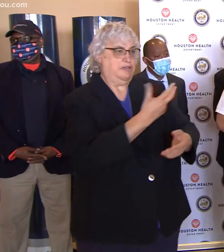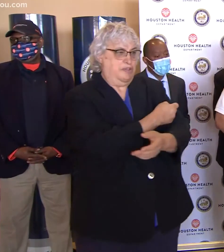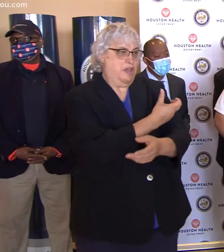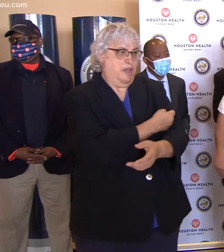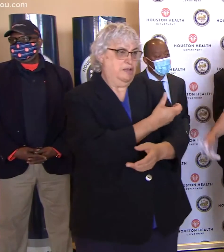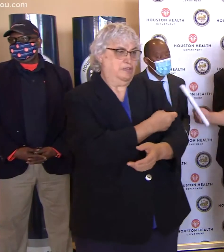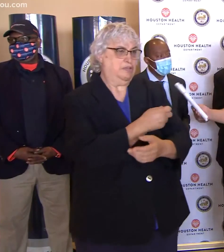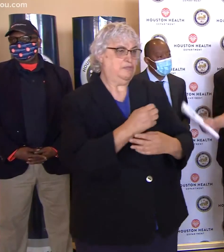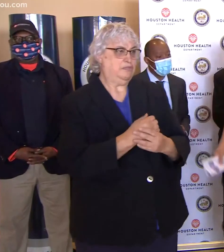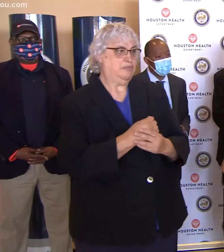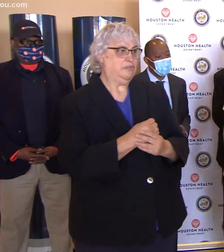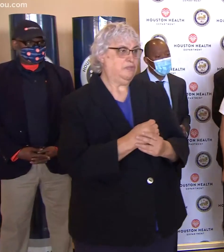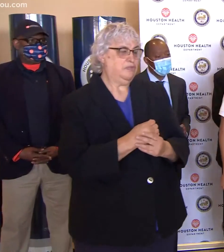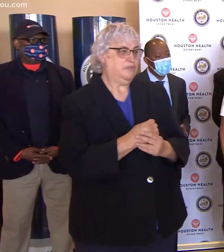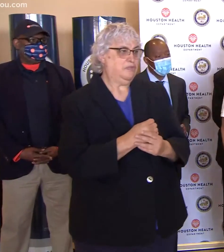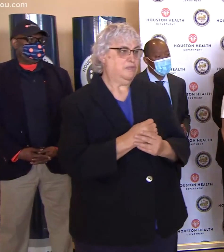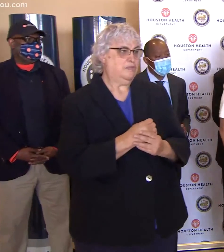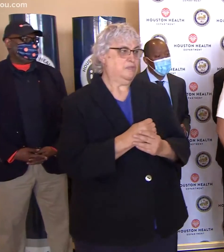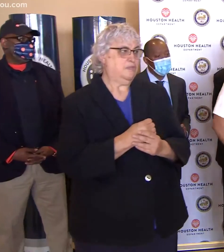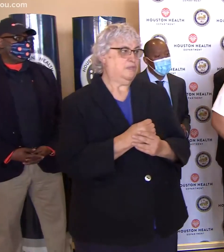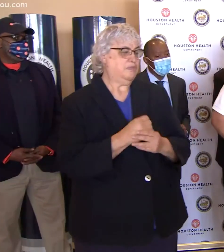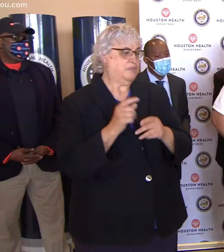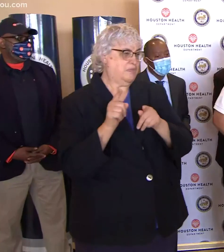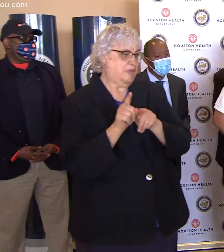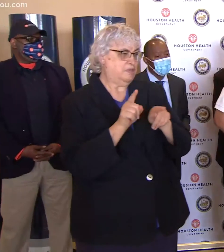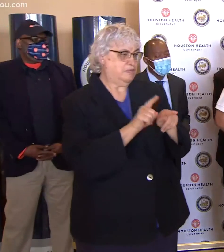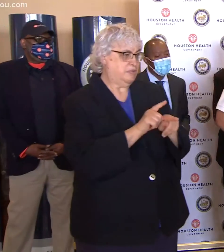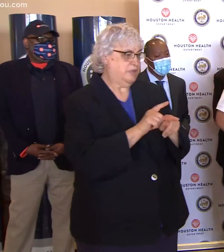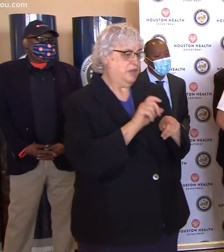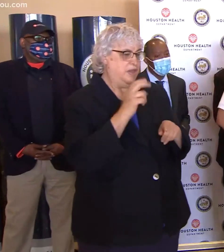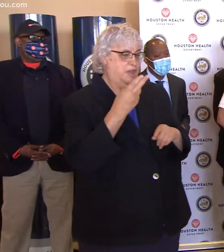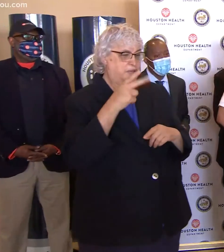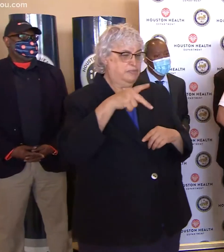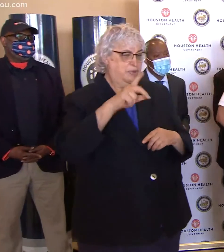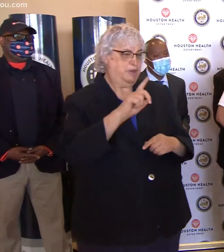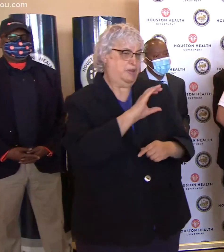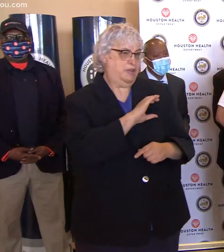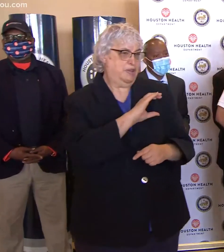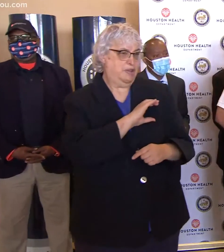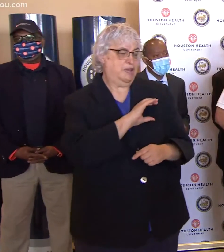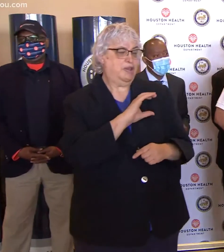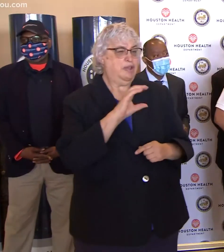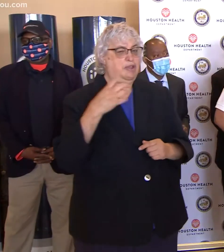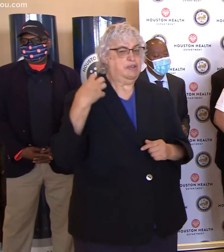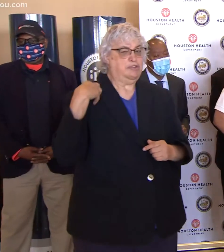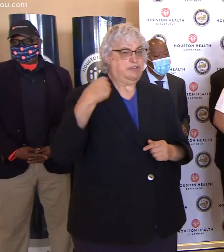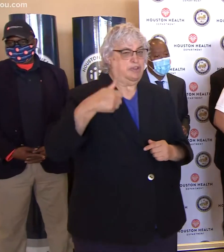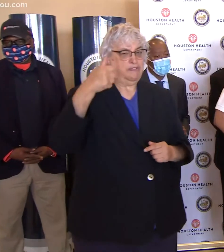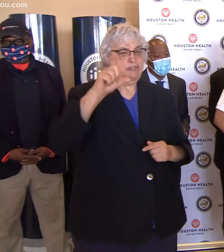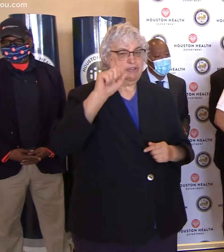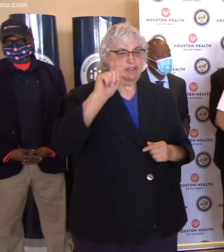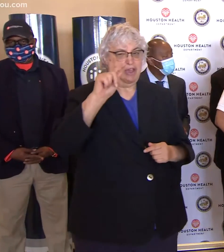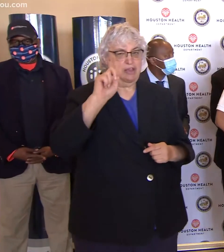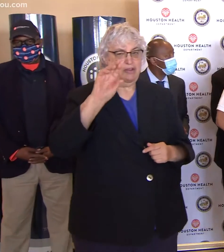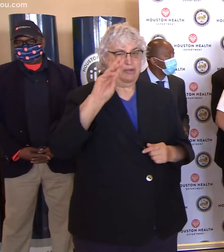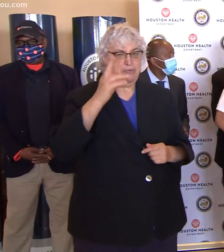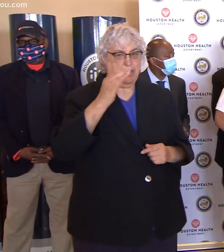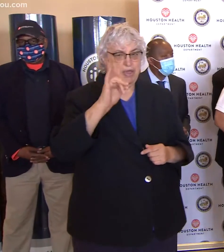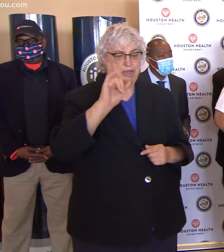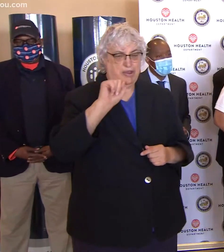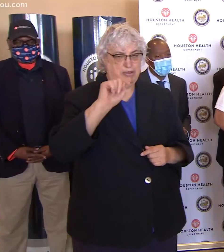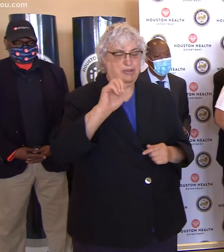needs. So I want to give them credit, as well as the HPD and Chief Satterwhite for being as nimble as he